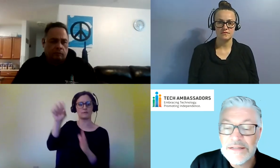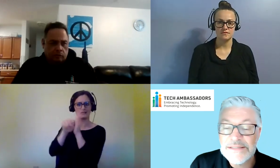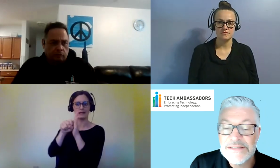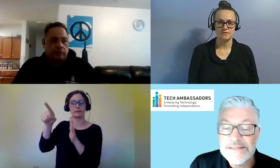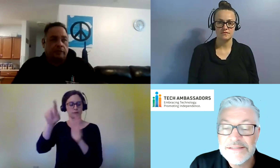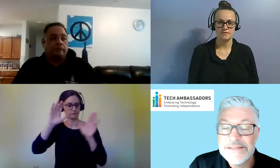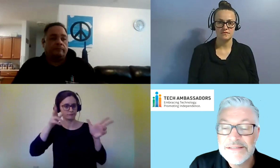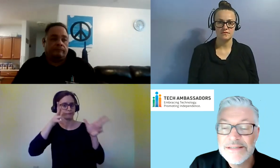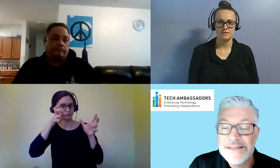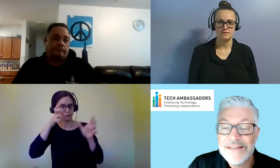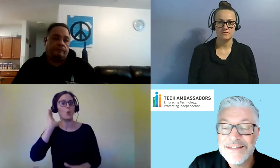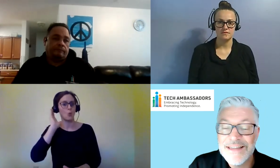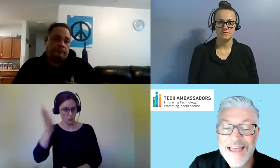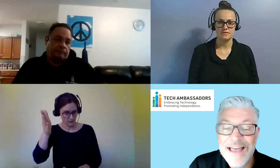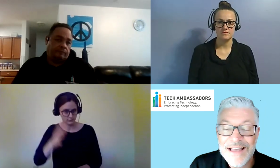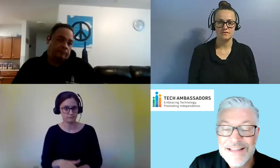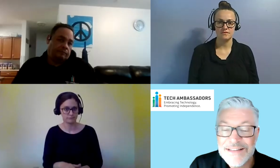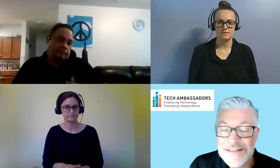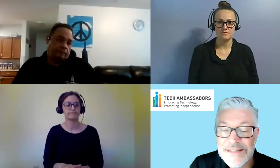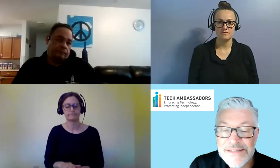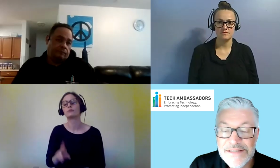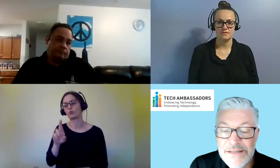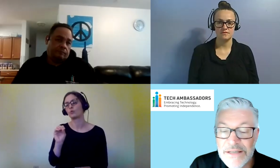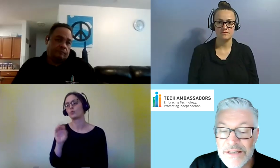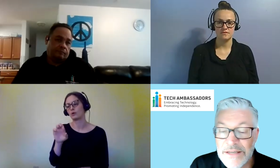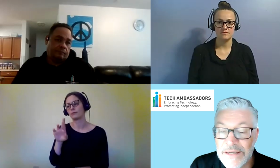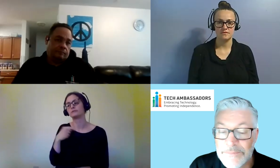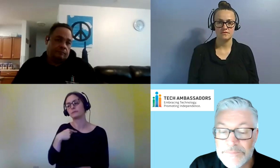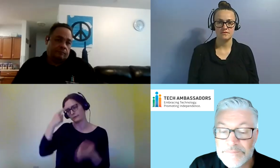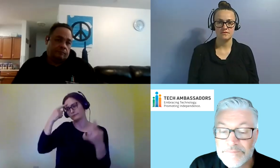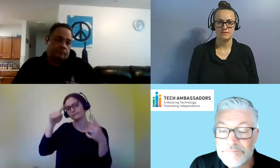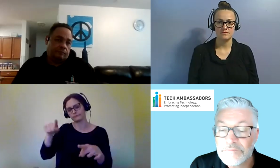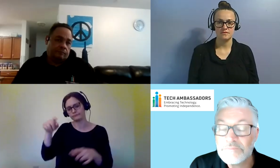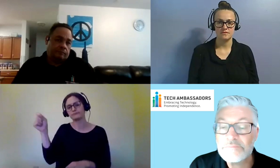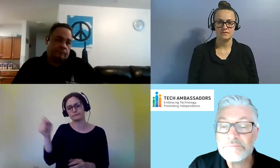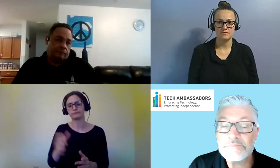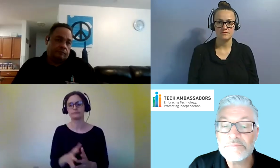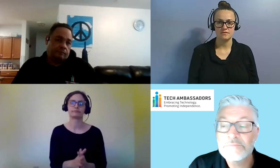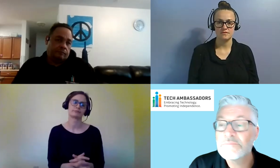I would agree. Yeah. Let's see.